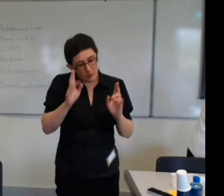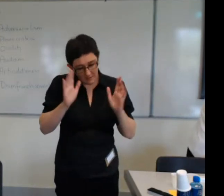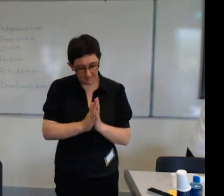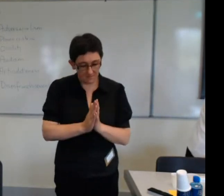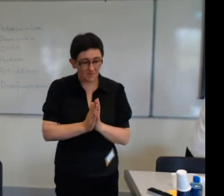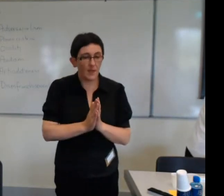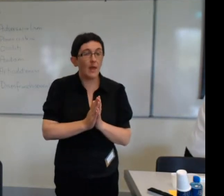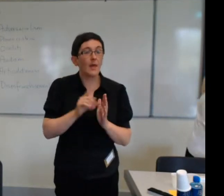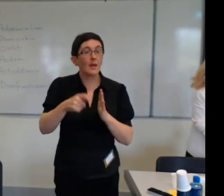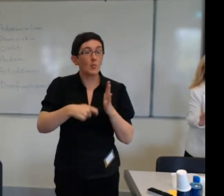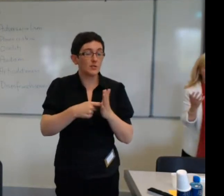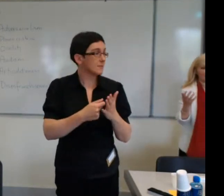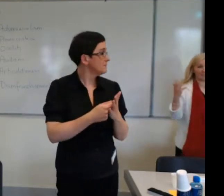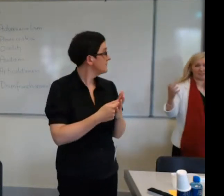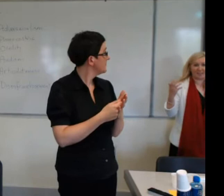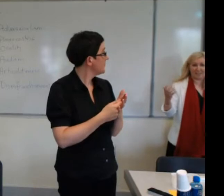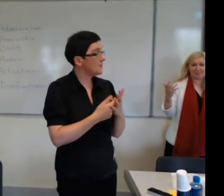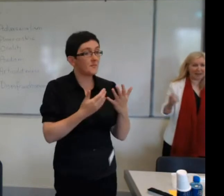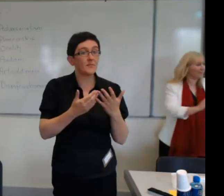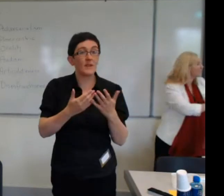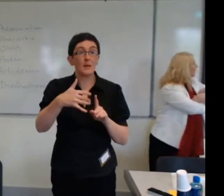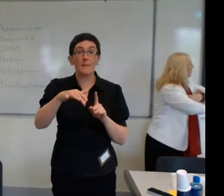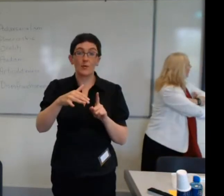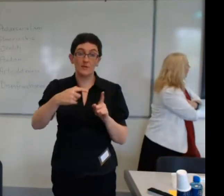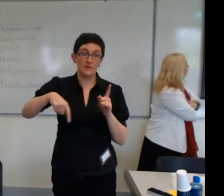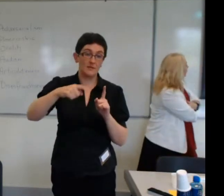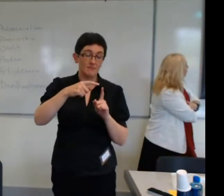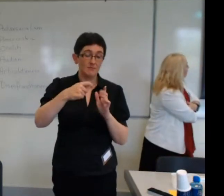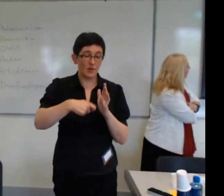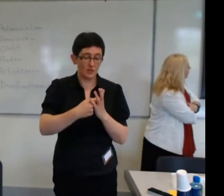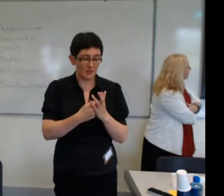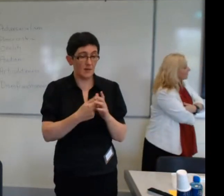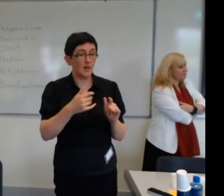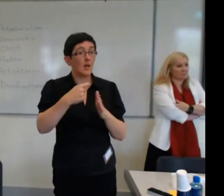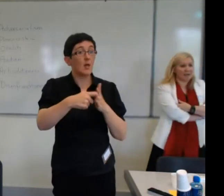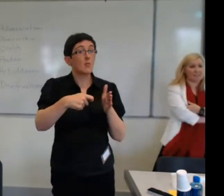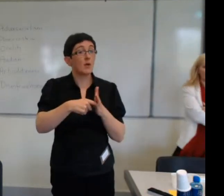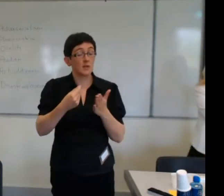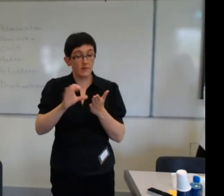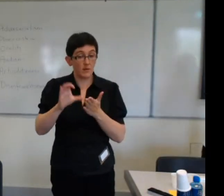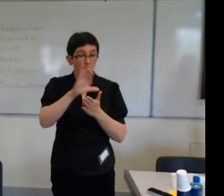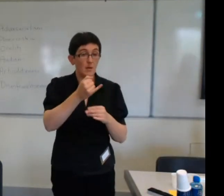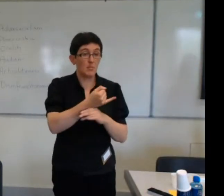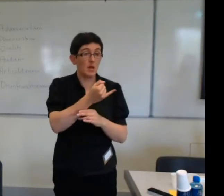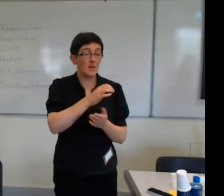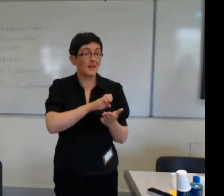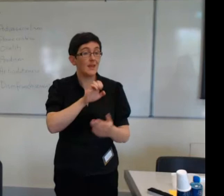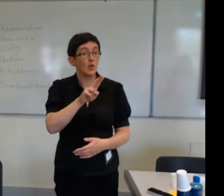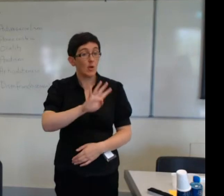the project, this kind of gives the background. The project is funded by the European Commission through the Erasmus